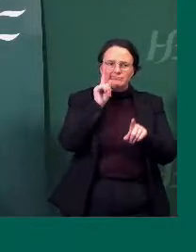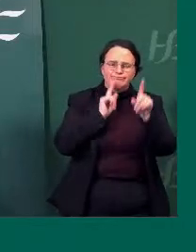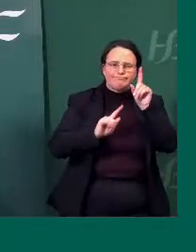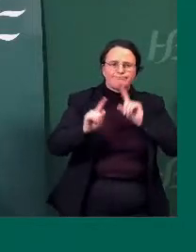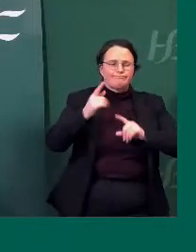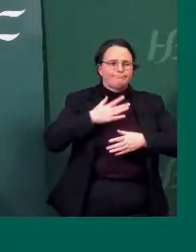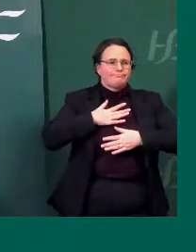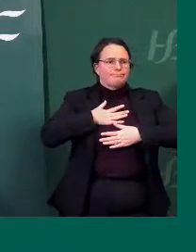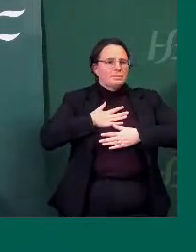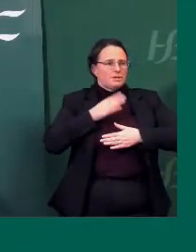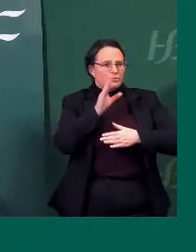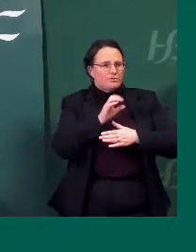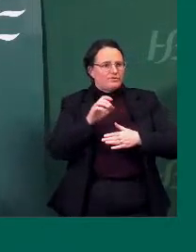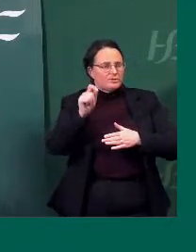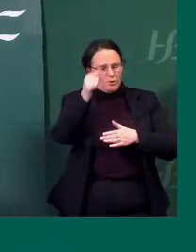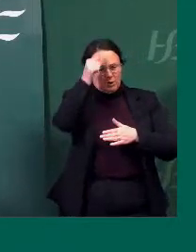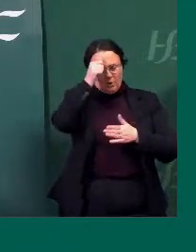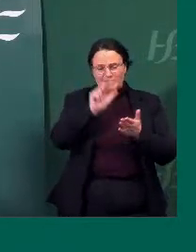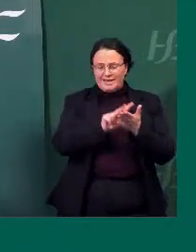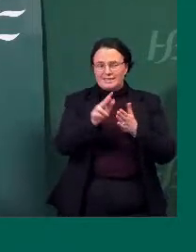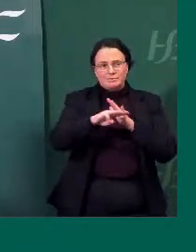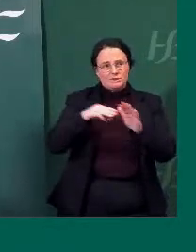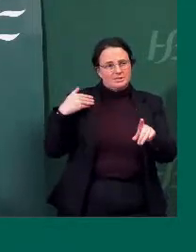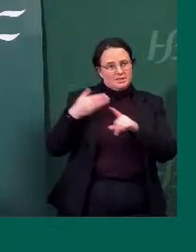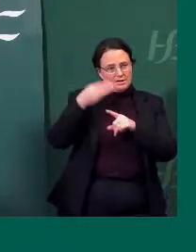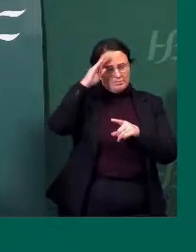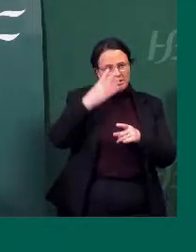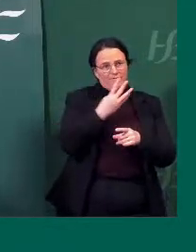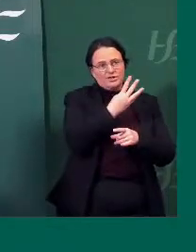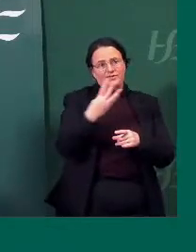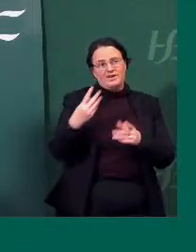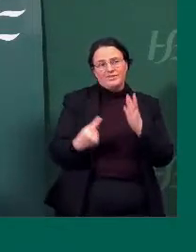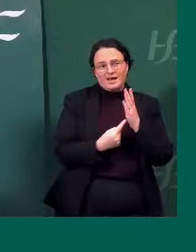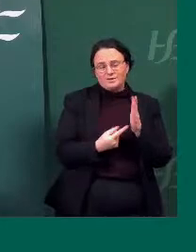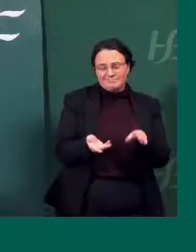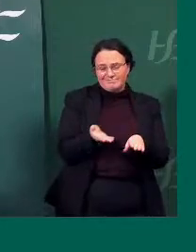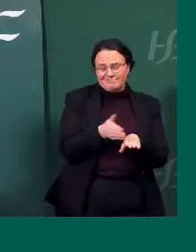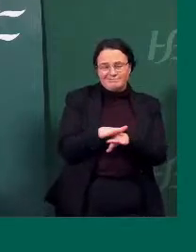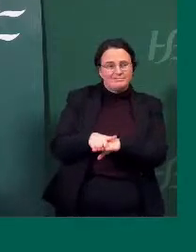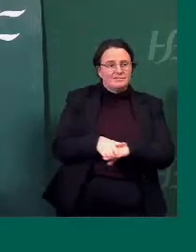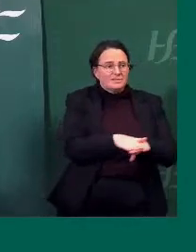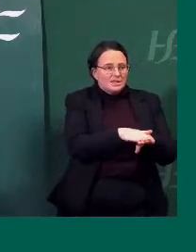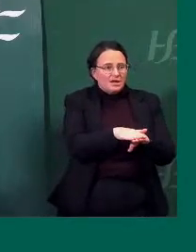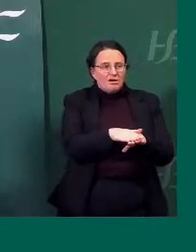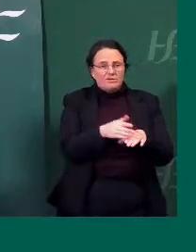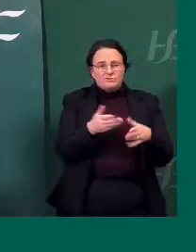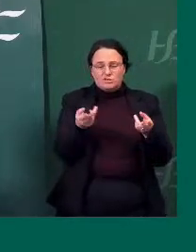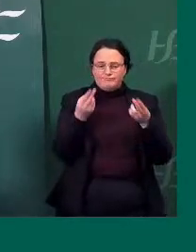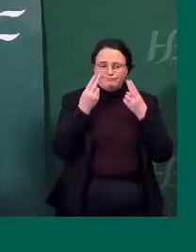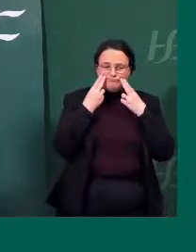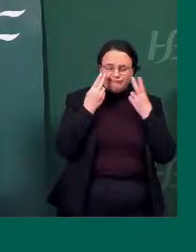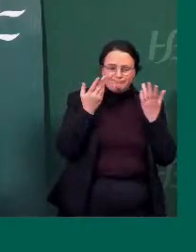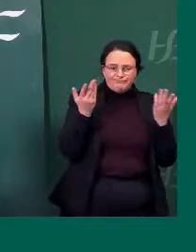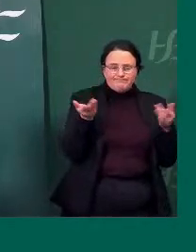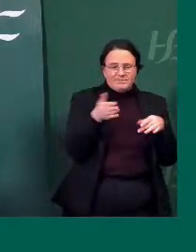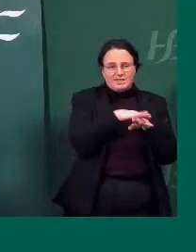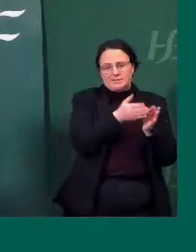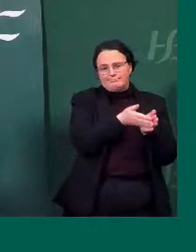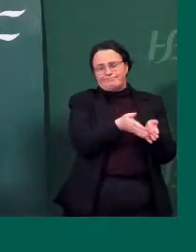during COVID-19, in the last 18 months in Ireland, we've had approximately 45,000 deaths for all sorts, just normal deaths across the